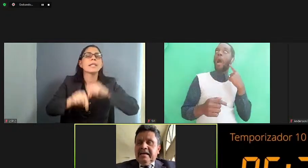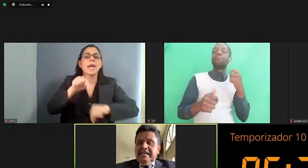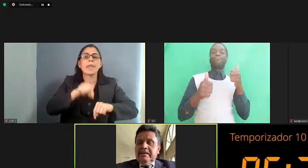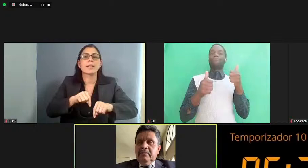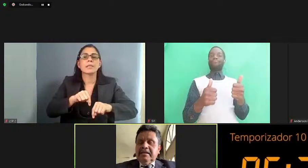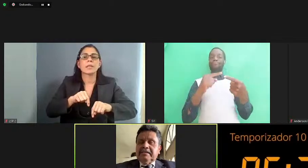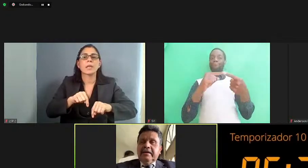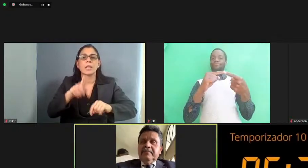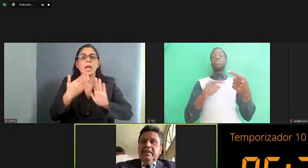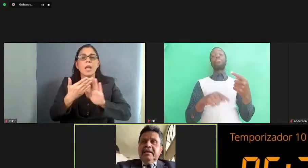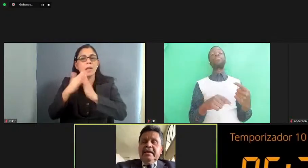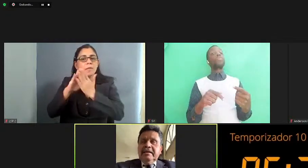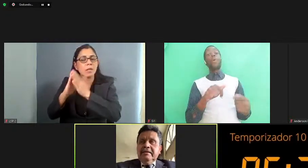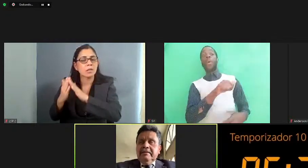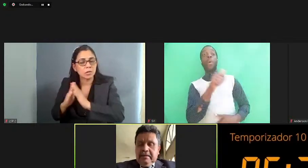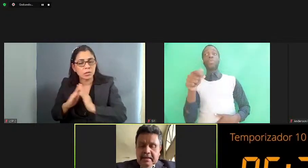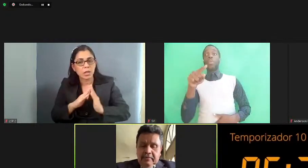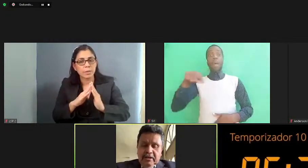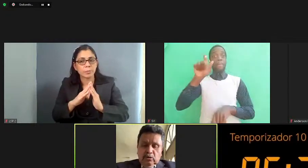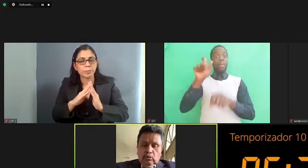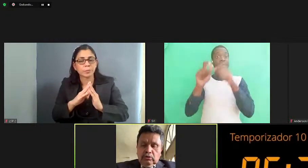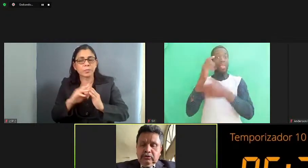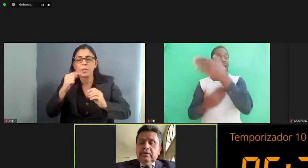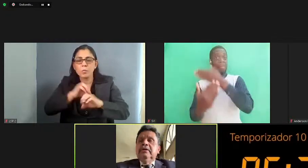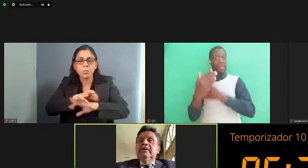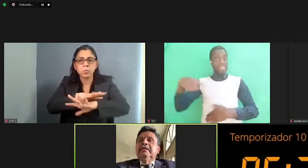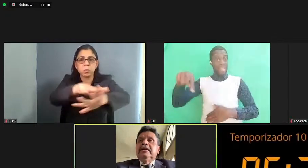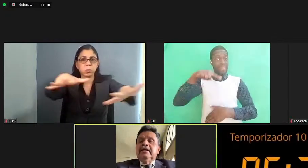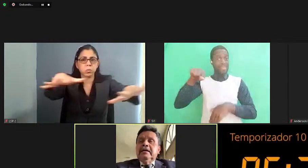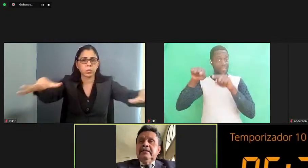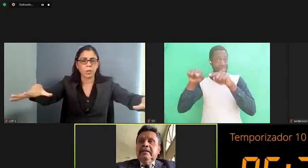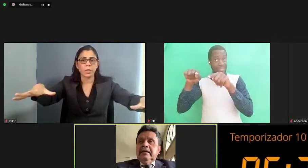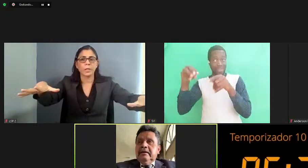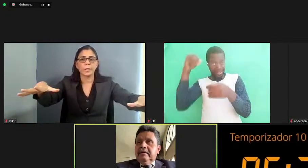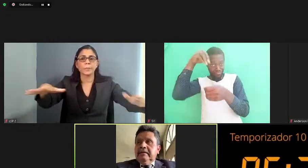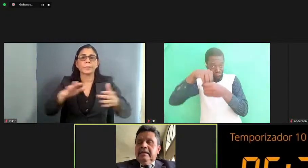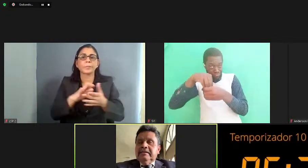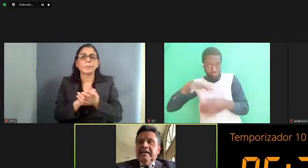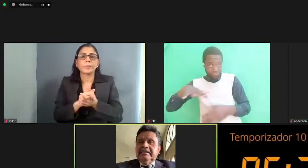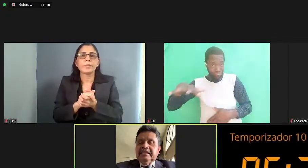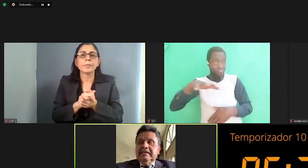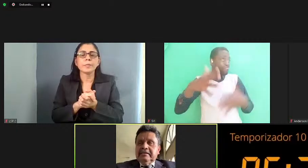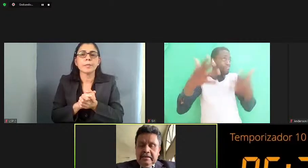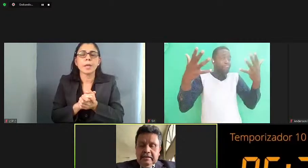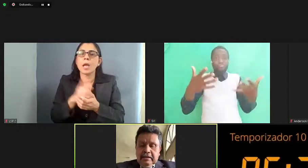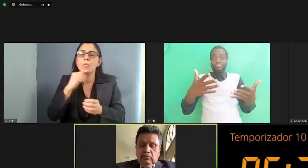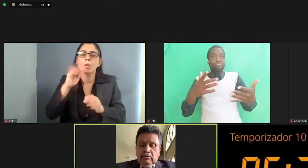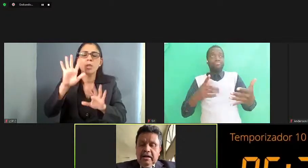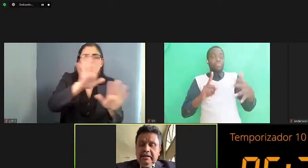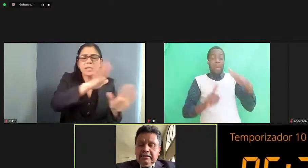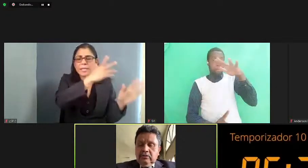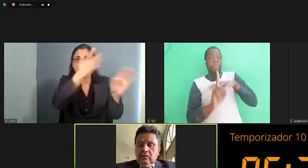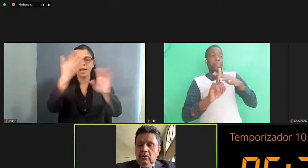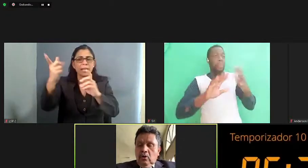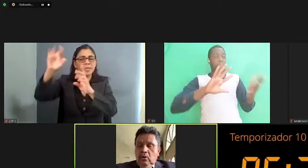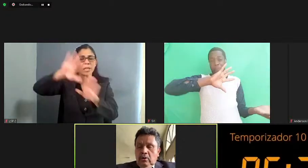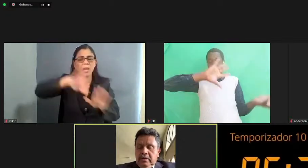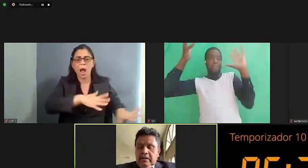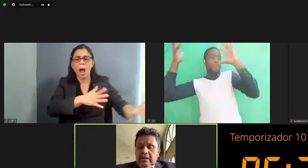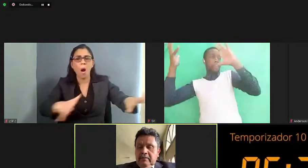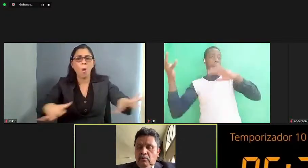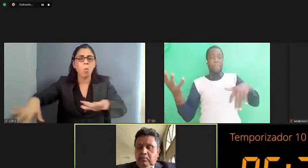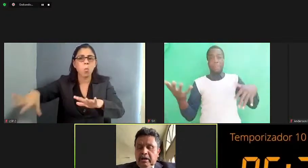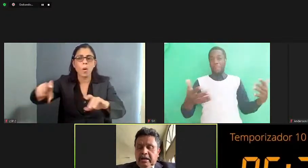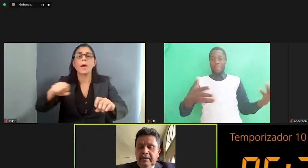of the population that are involved in natural